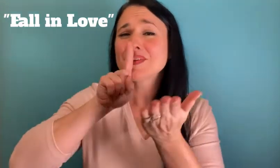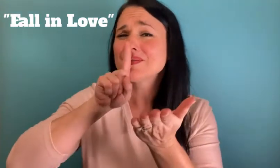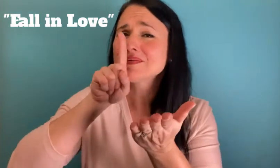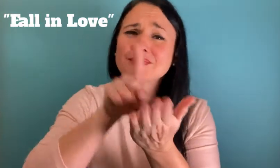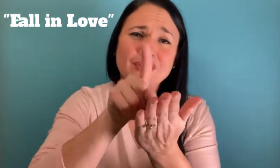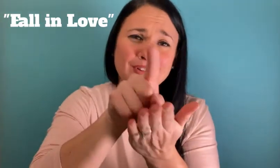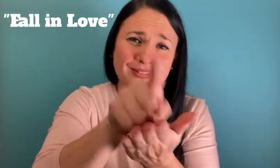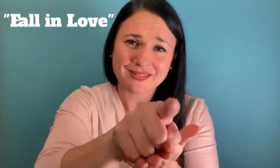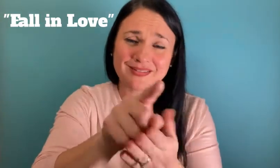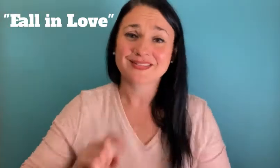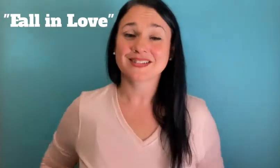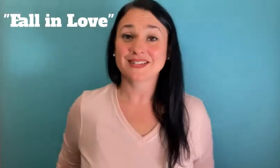Fall in love.